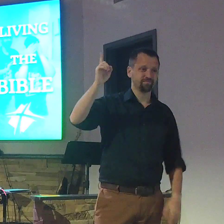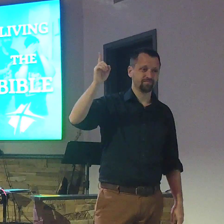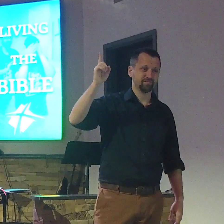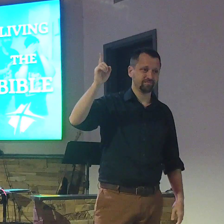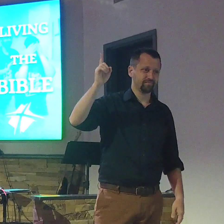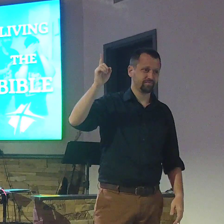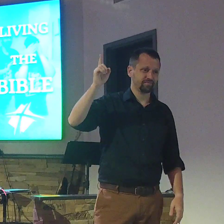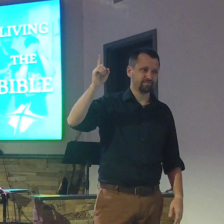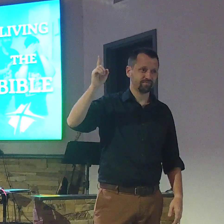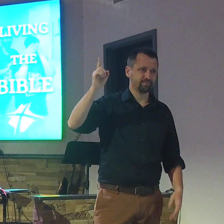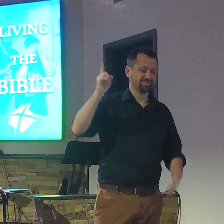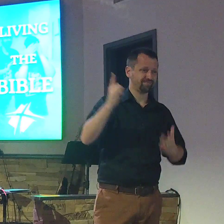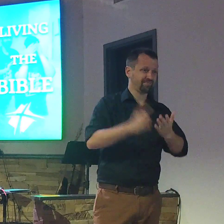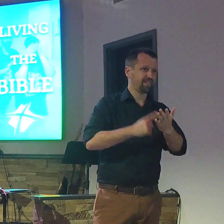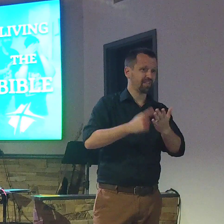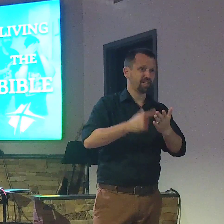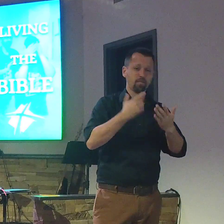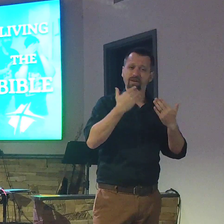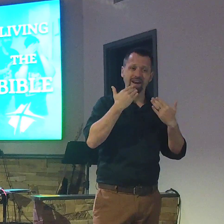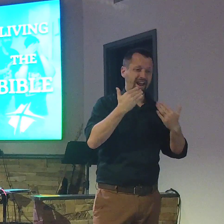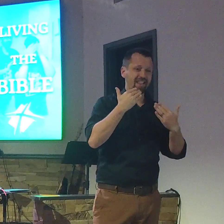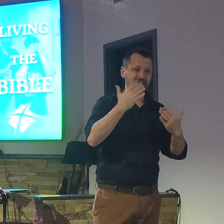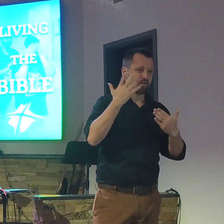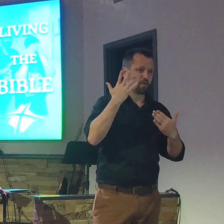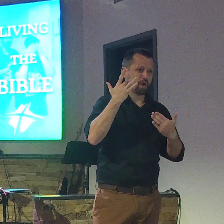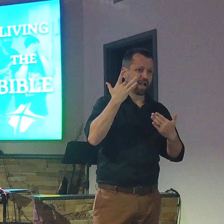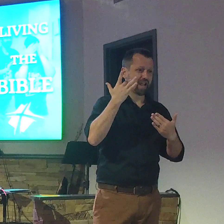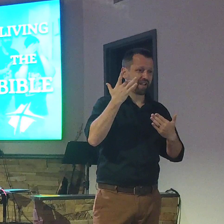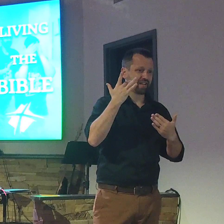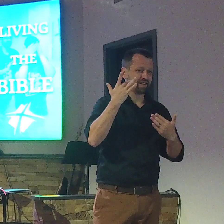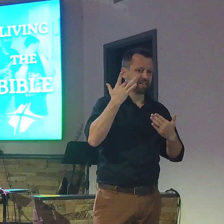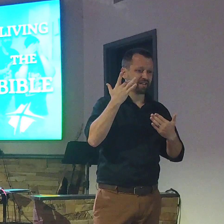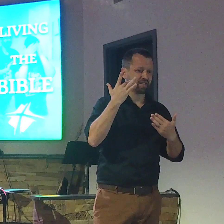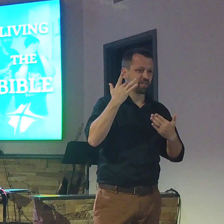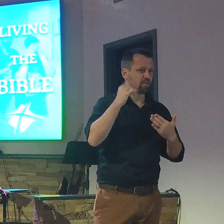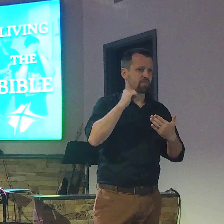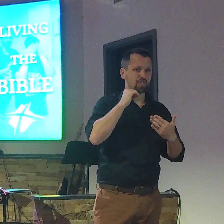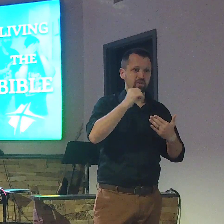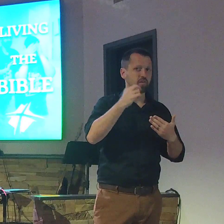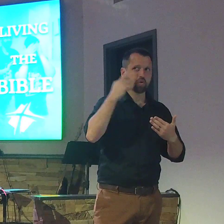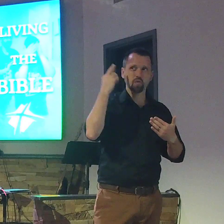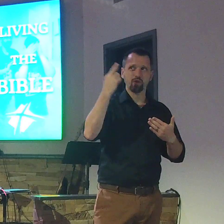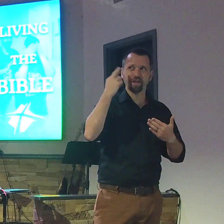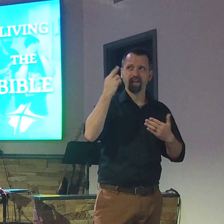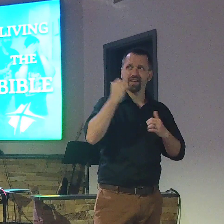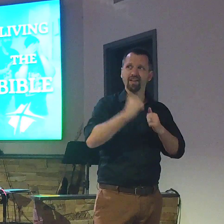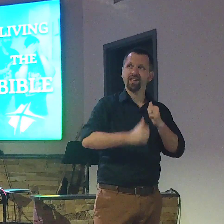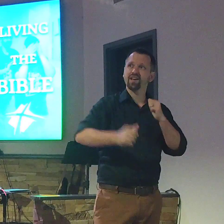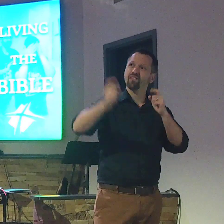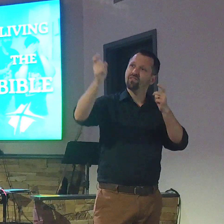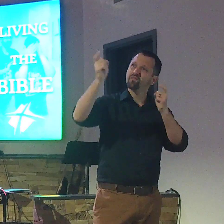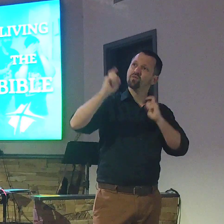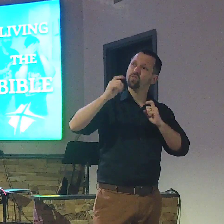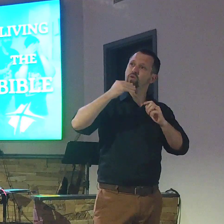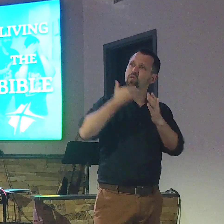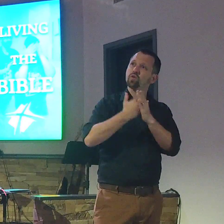Sometimes in our life we might be unthankful because we don't put two and two together. We don't realize that every good and perfect gift is